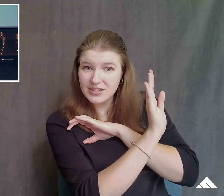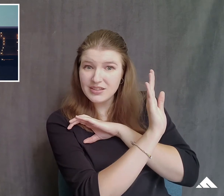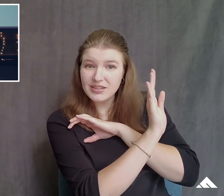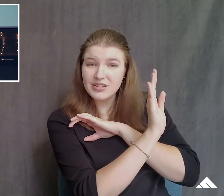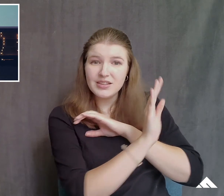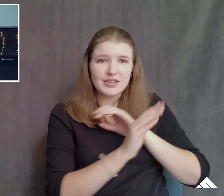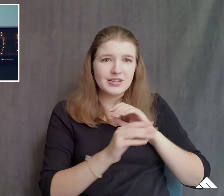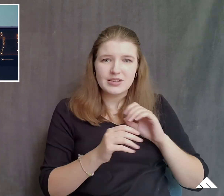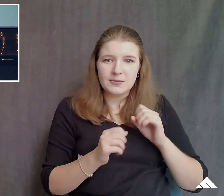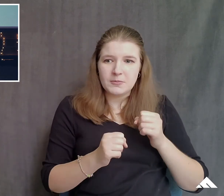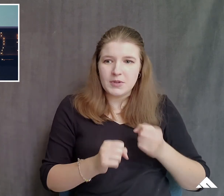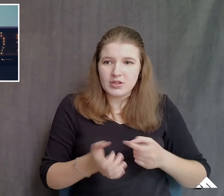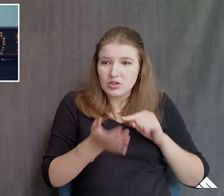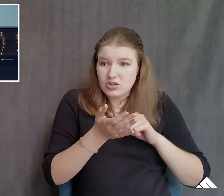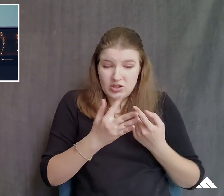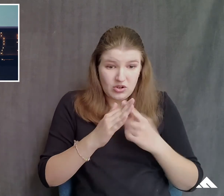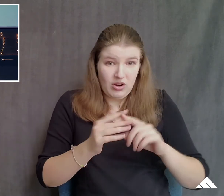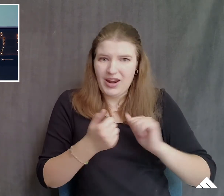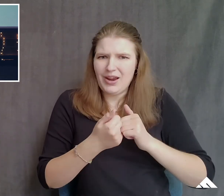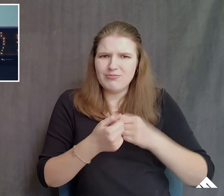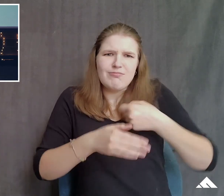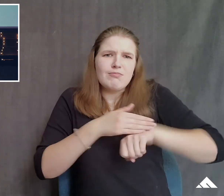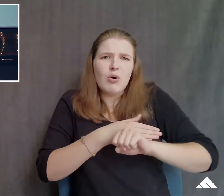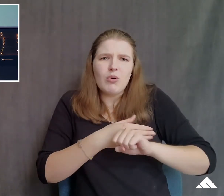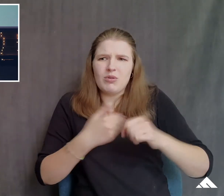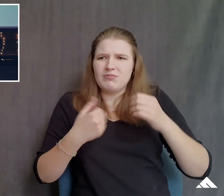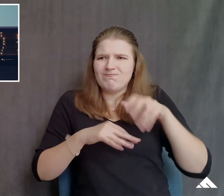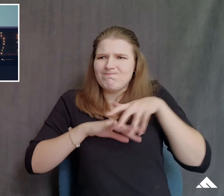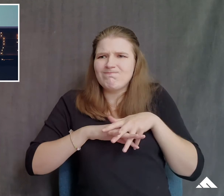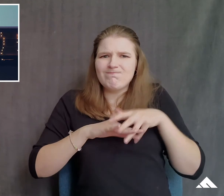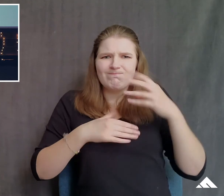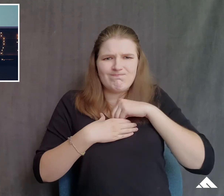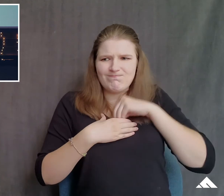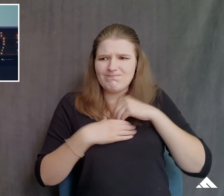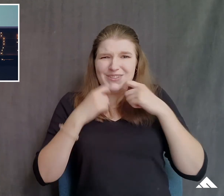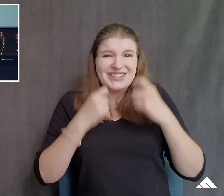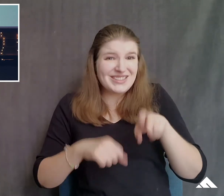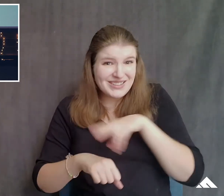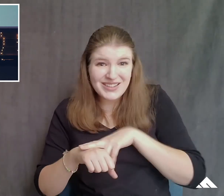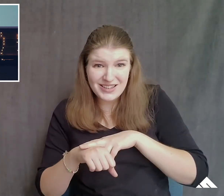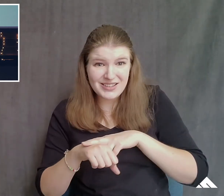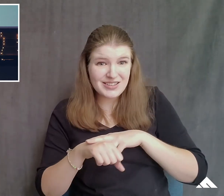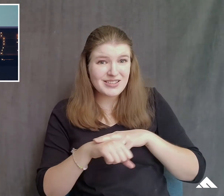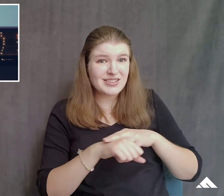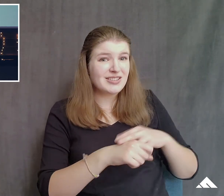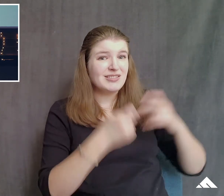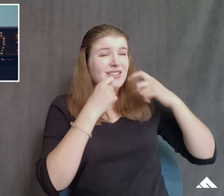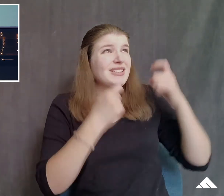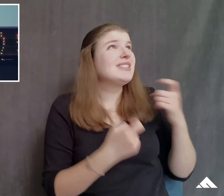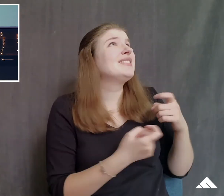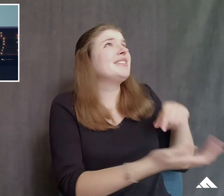we're born with a sin nature and we're separated from God and we owe him a debt that we could never pay. It's